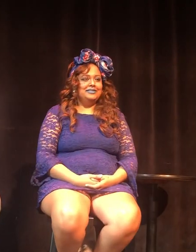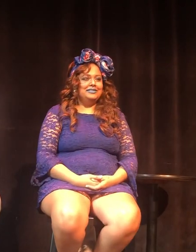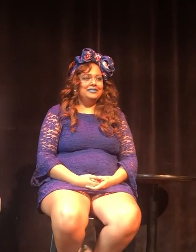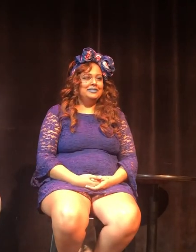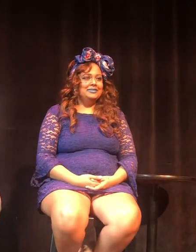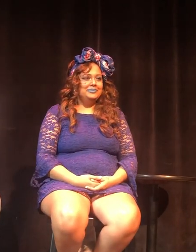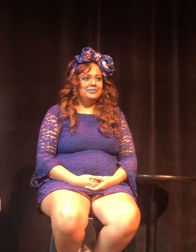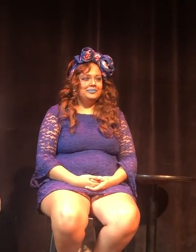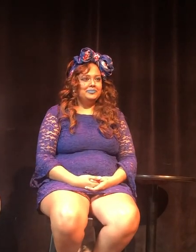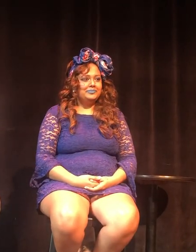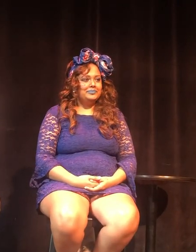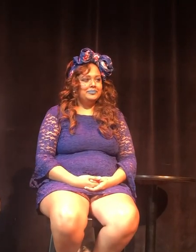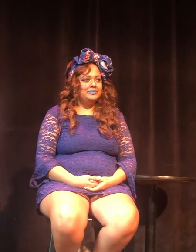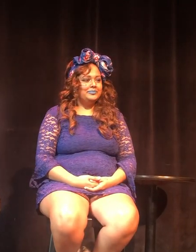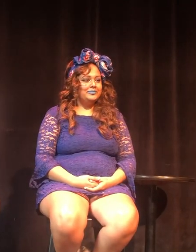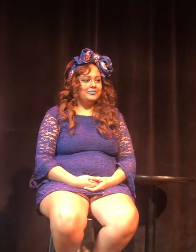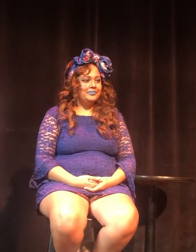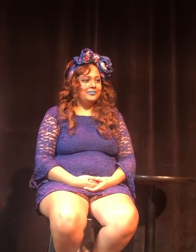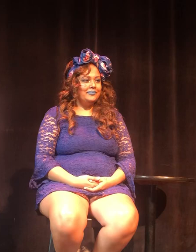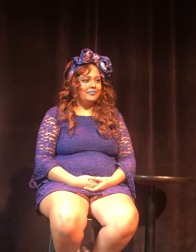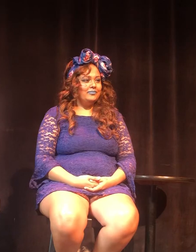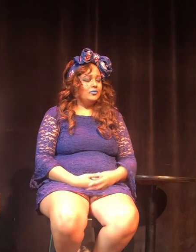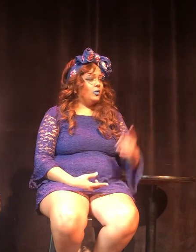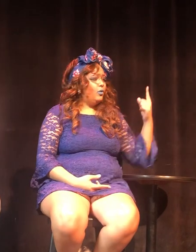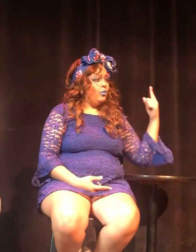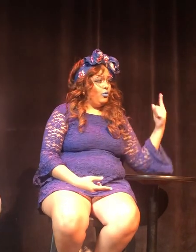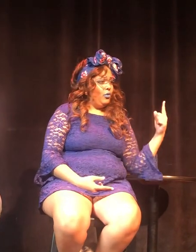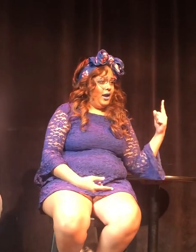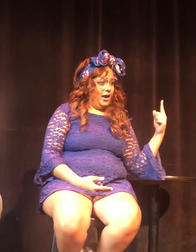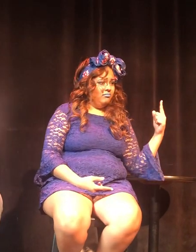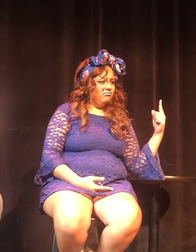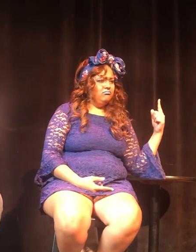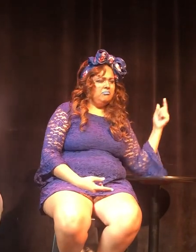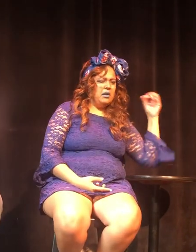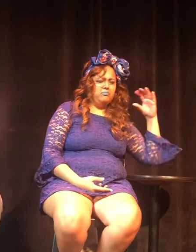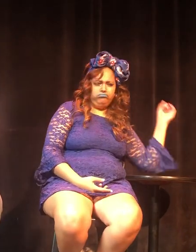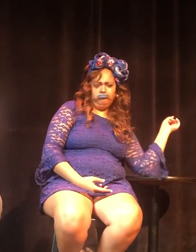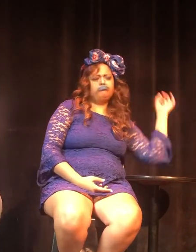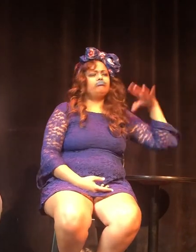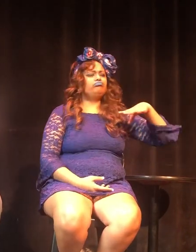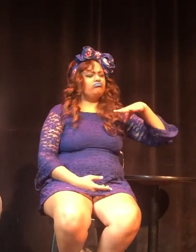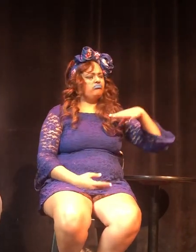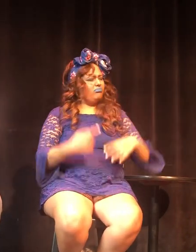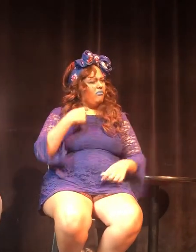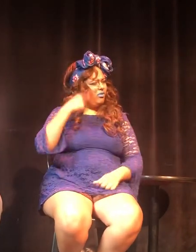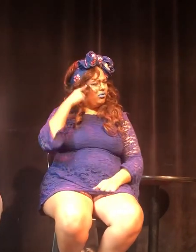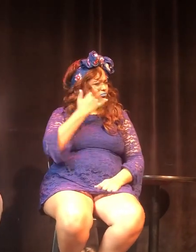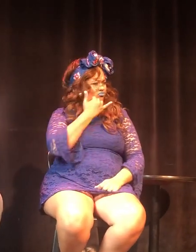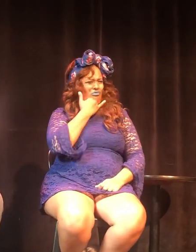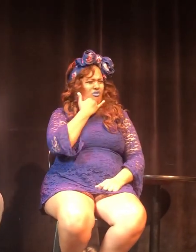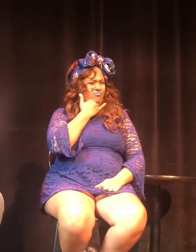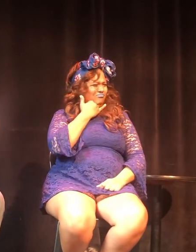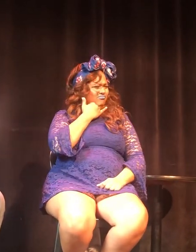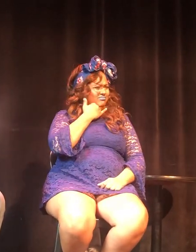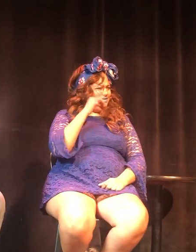A dad voice from the crowd said, I think you mean Y chromosomes.